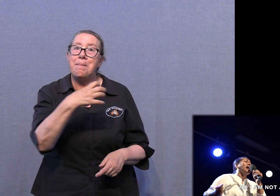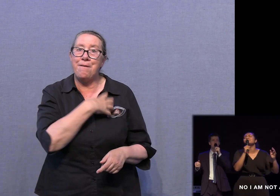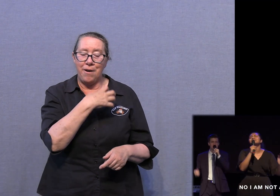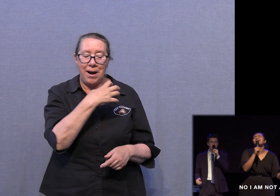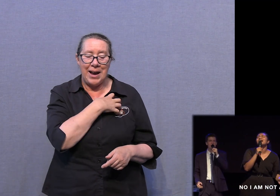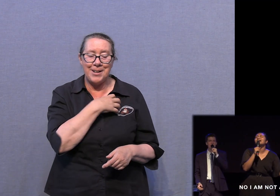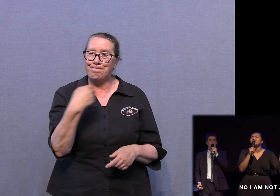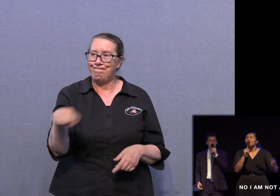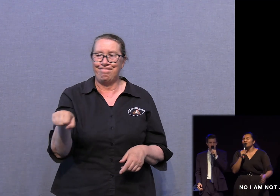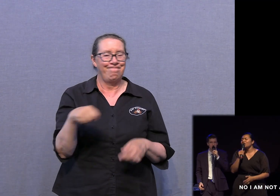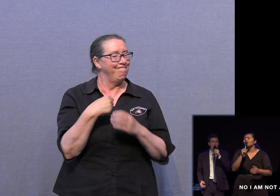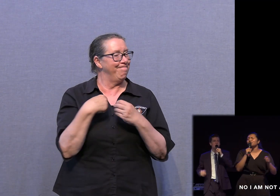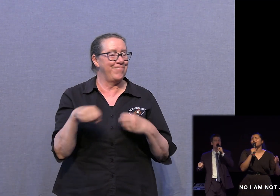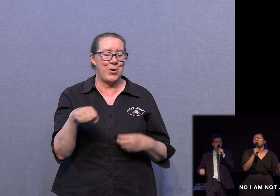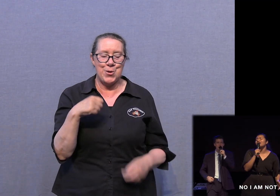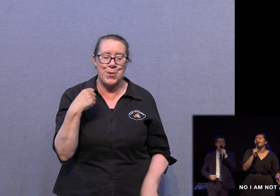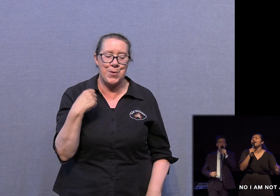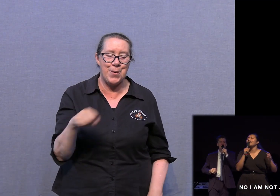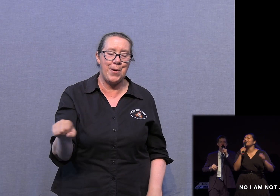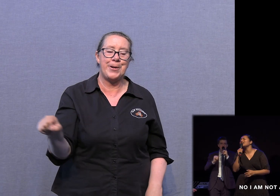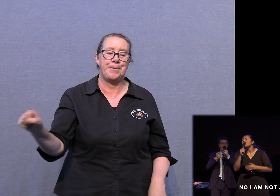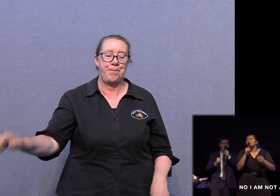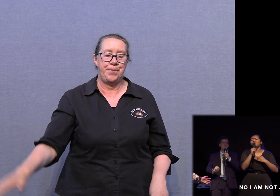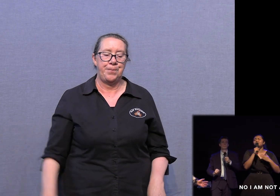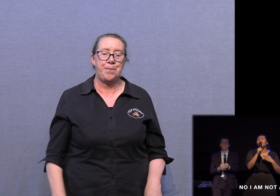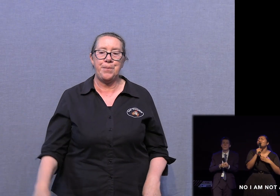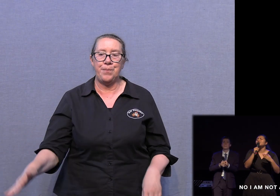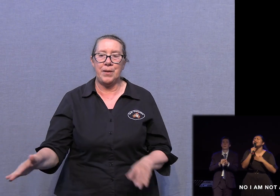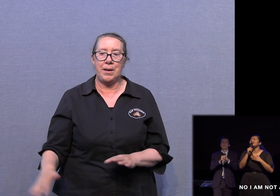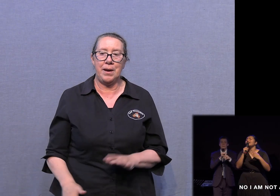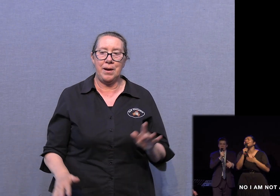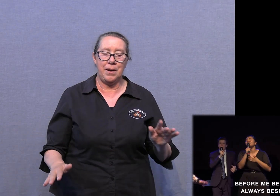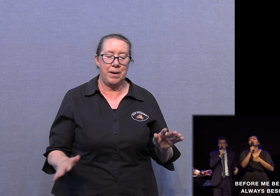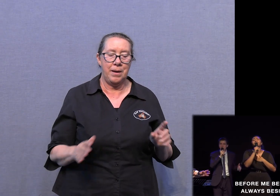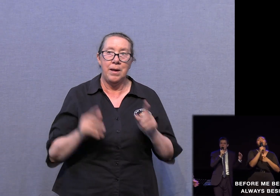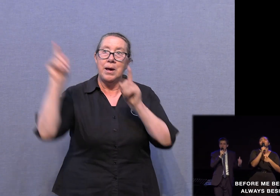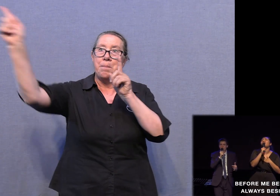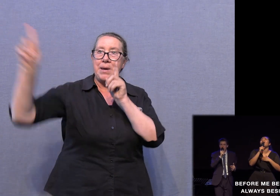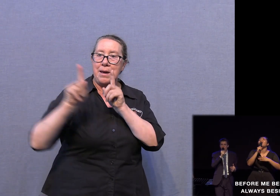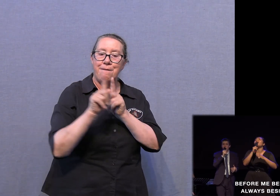Me.